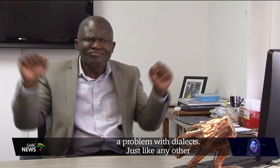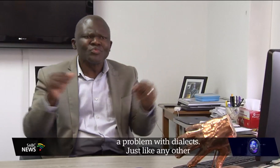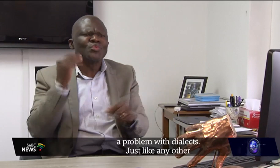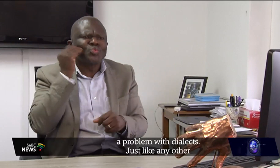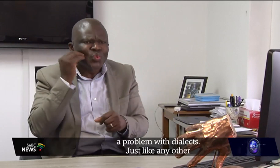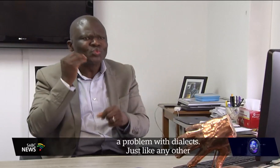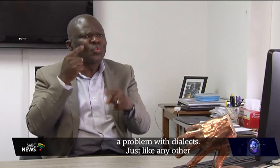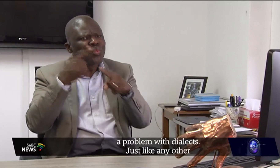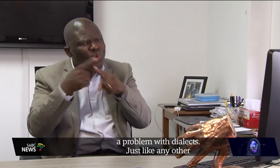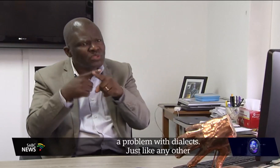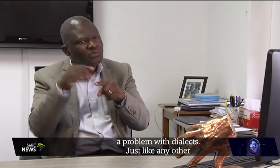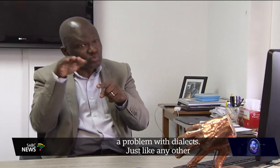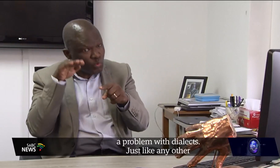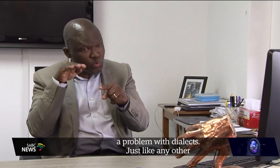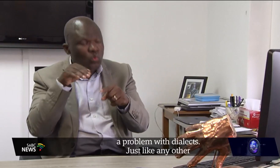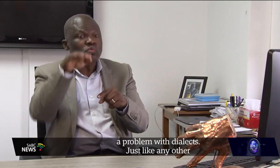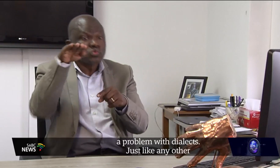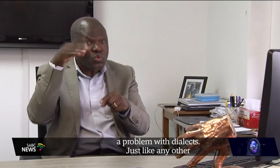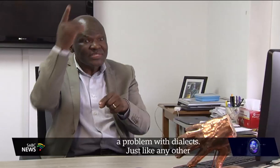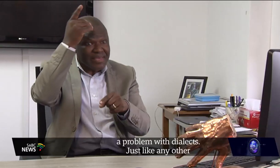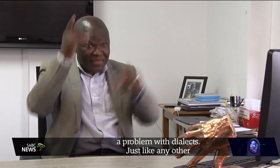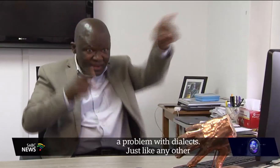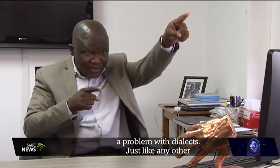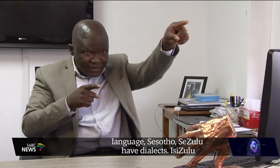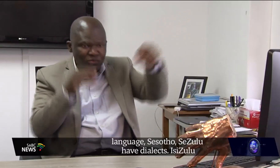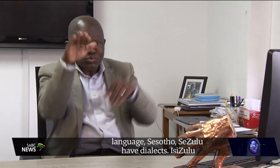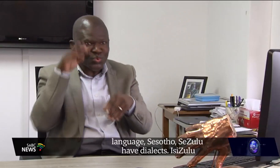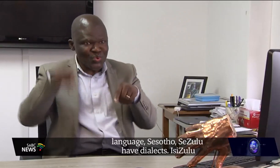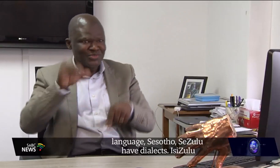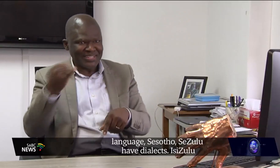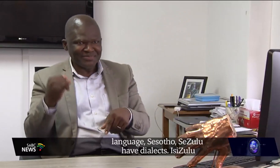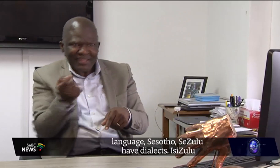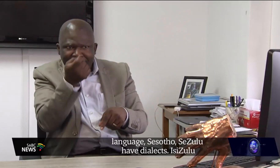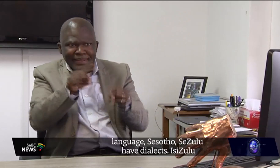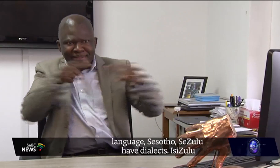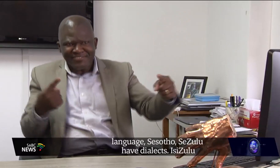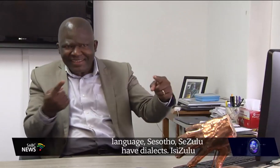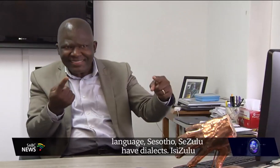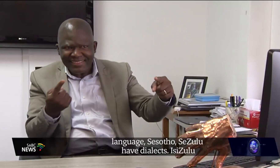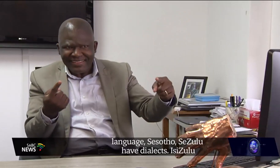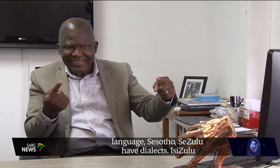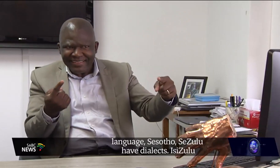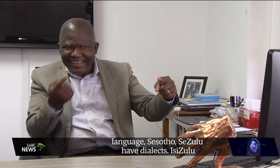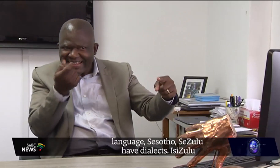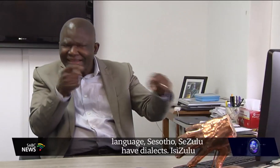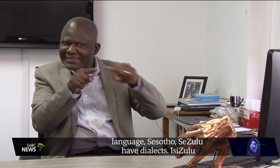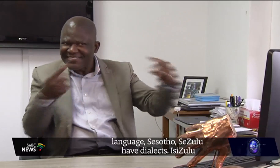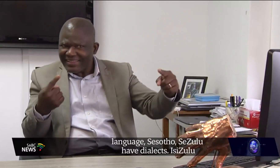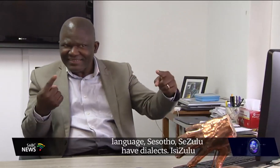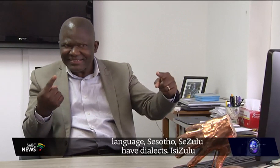variation jwale ka leleme le lengwe le lengwe Sesotho Sezulu di na le di-variation. Sezulu sa go bolelwa mo Gauteng